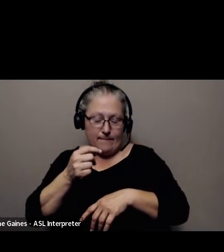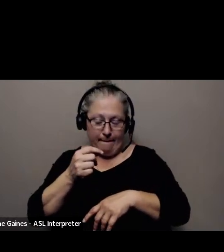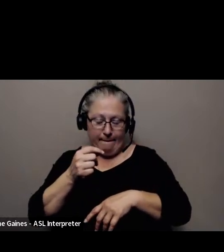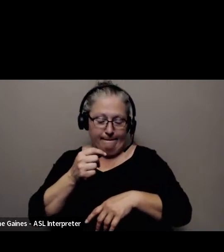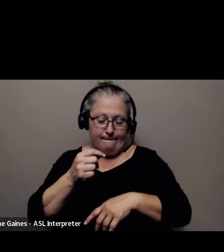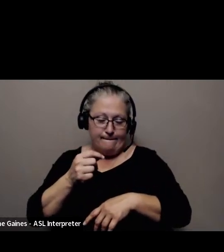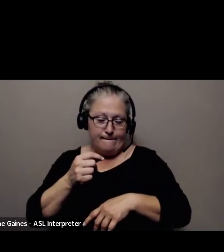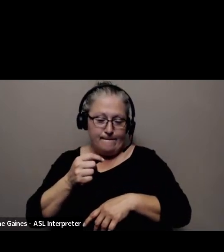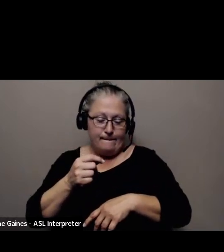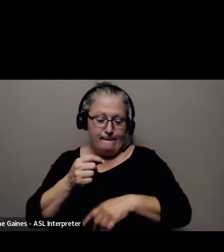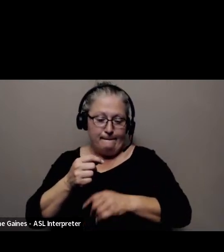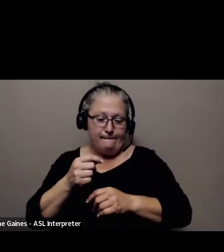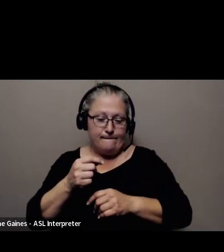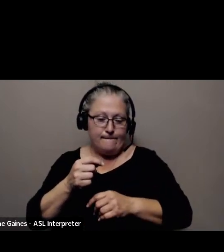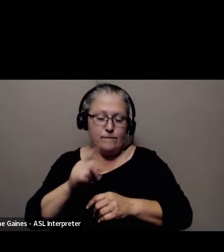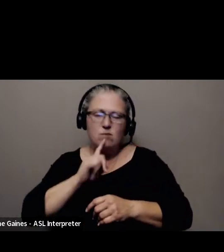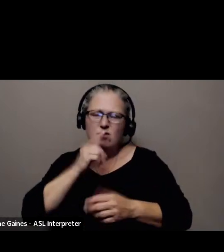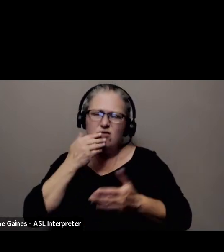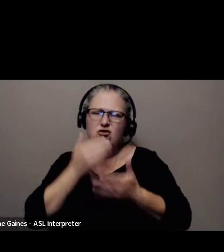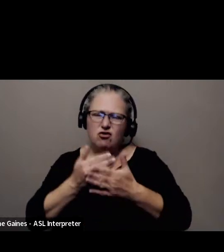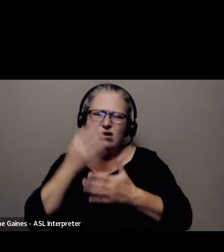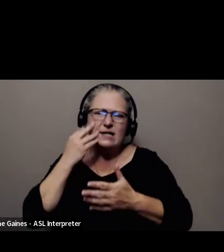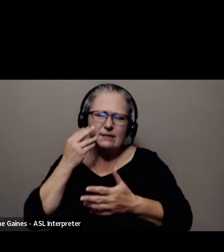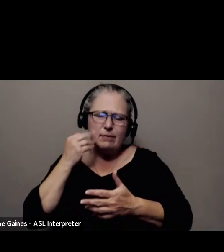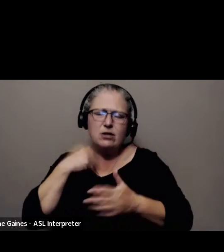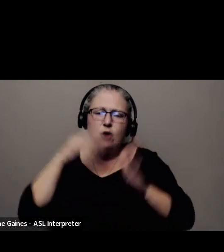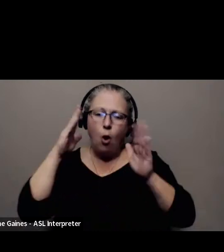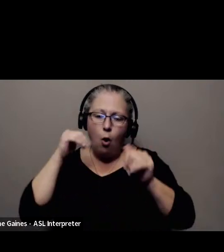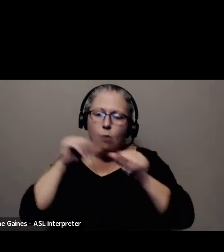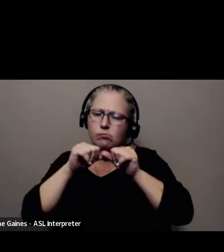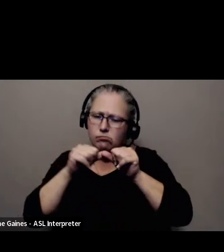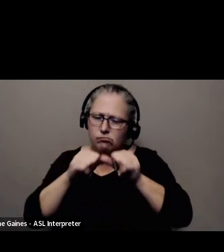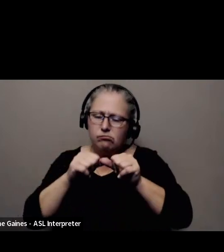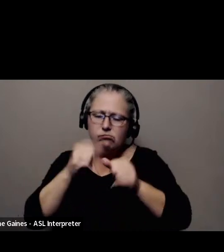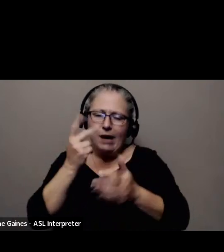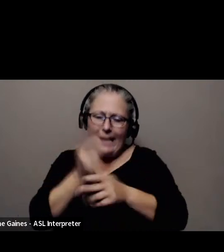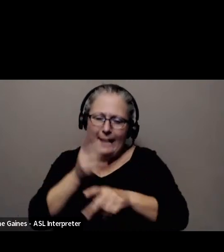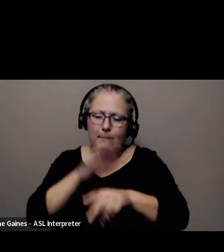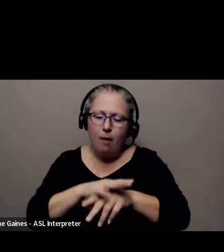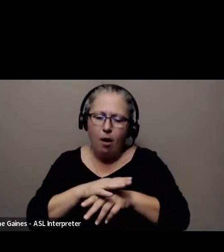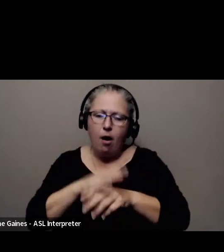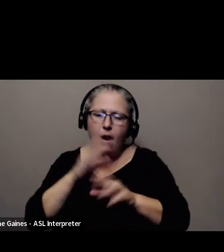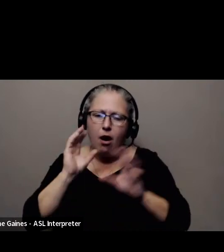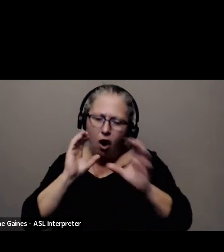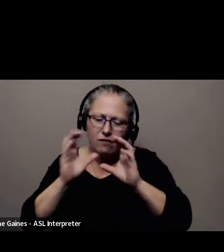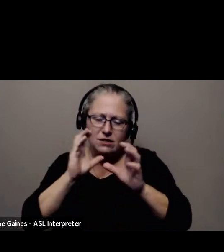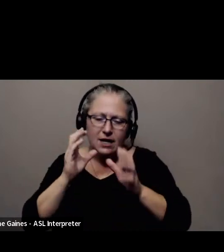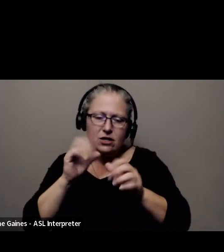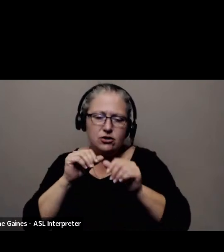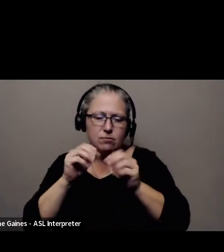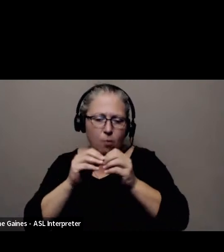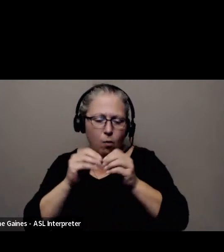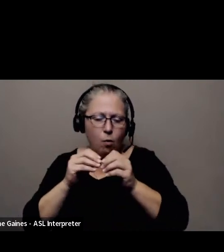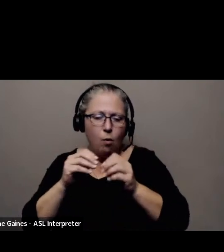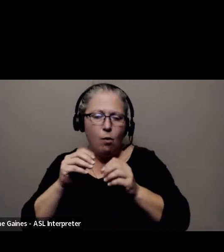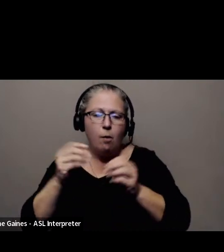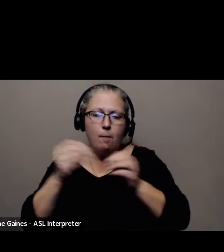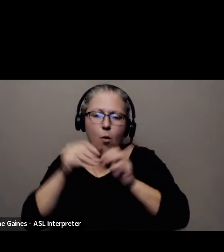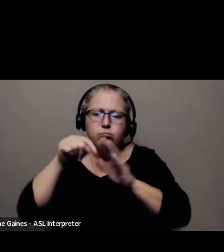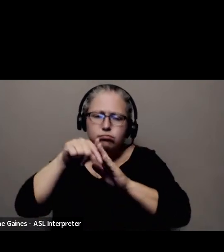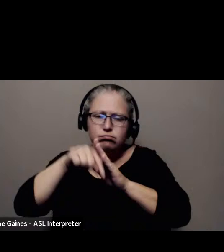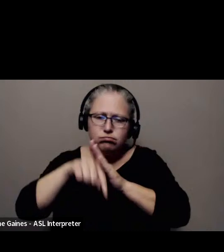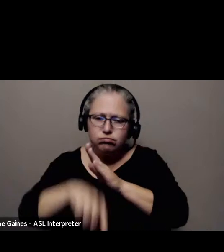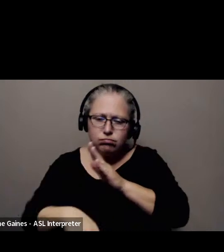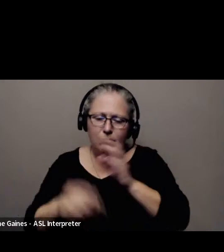It was a really good experience, and I just hope we keep having these conversations as they get deeper and deeper and